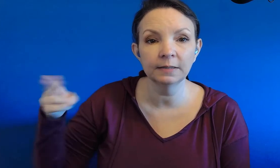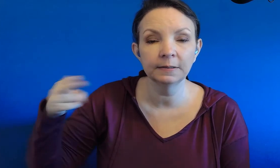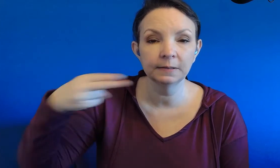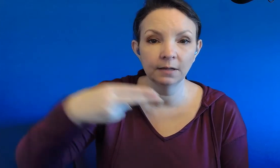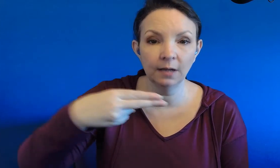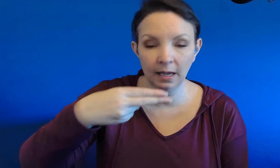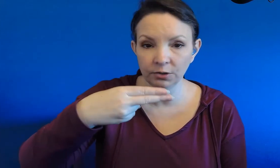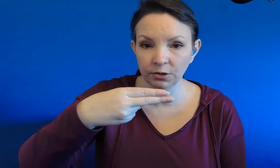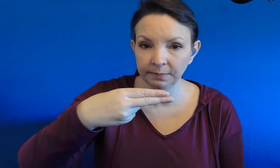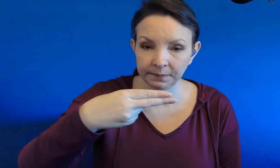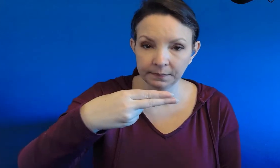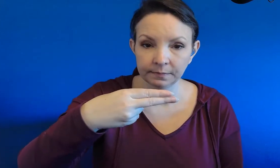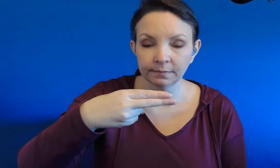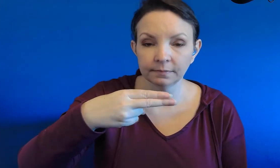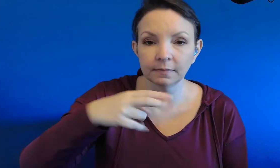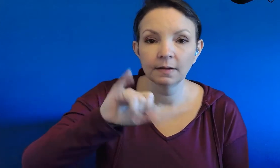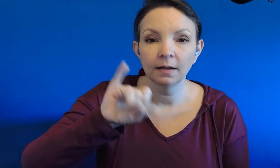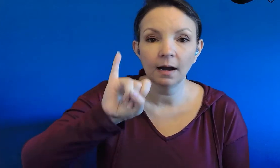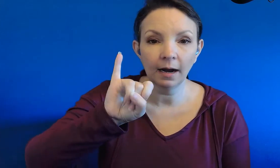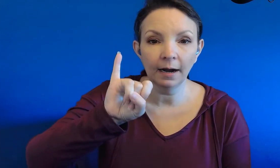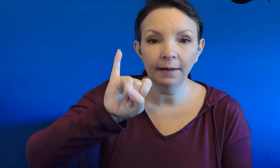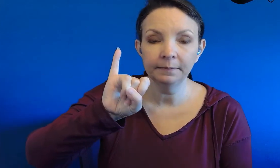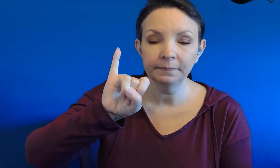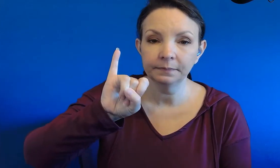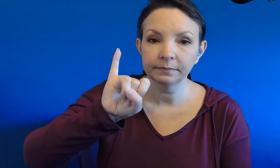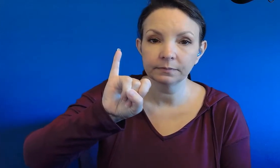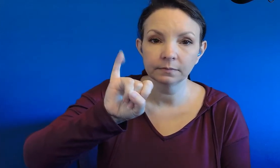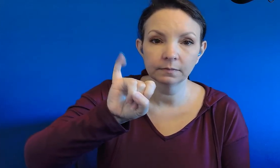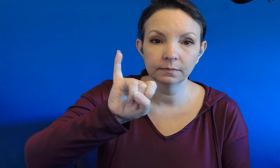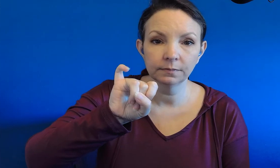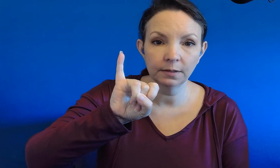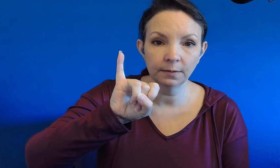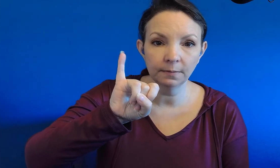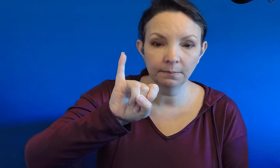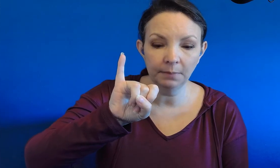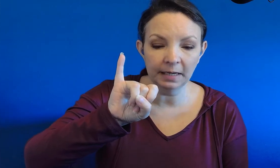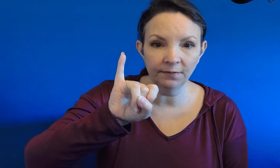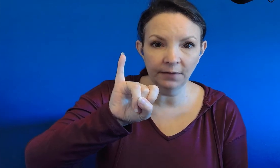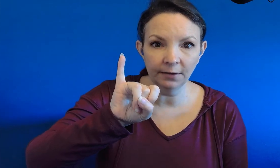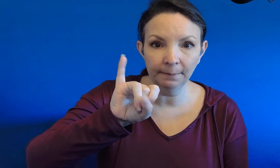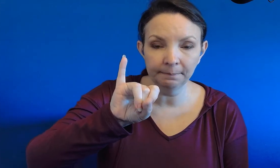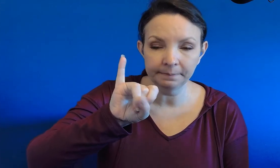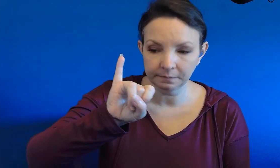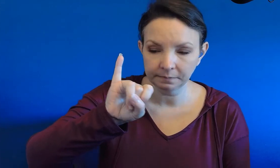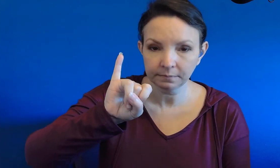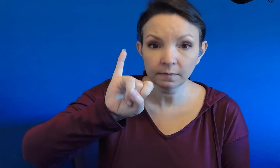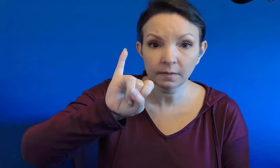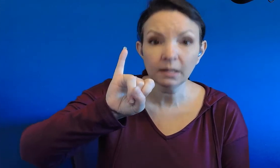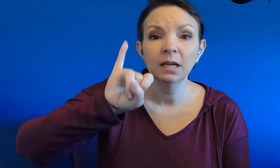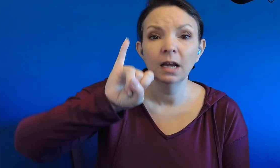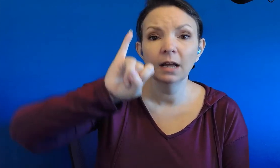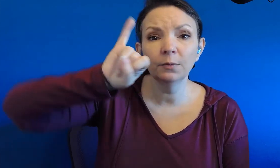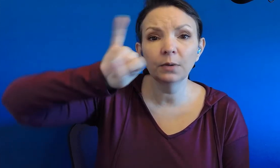the H. I, pinky finger up. And then we're going to go